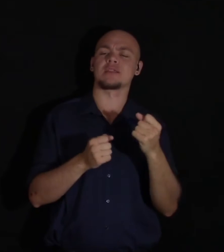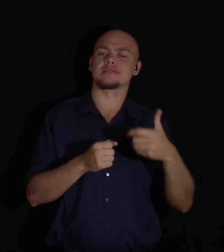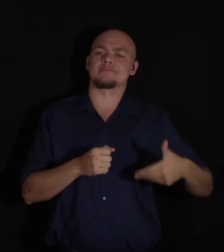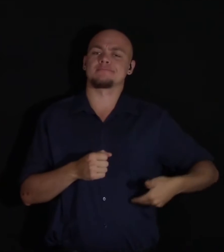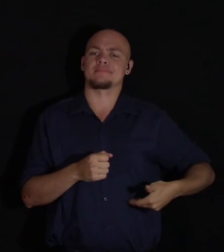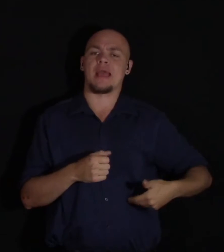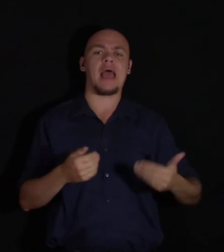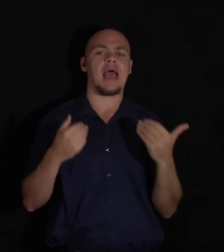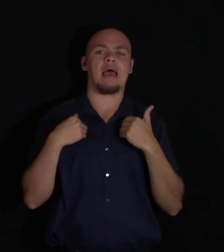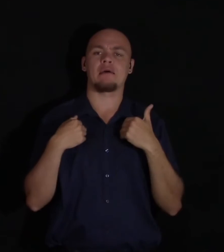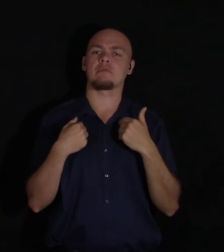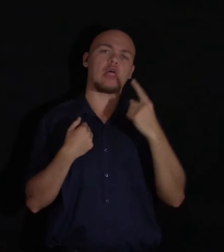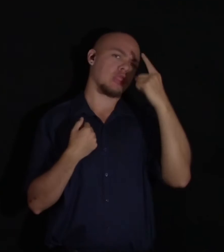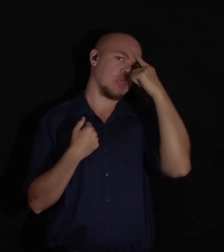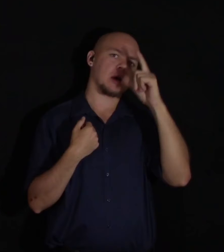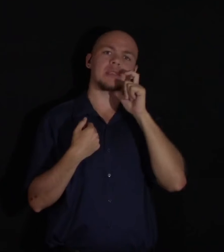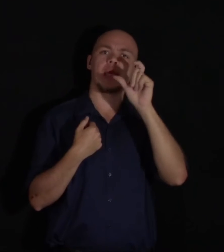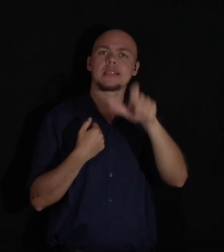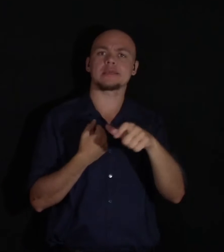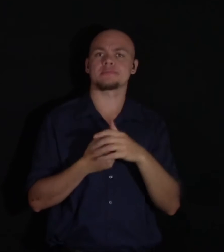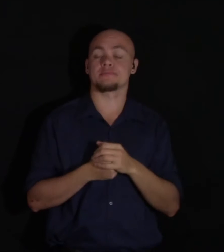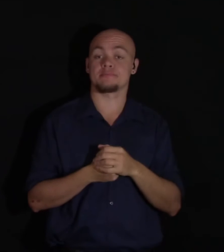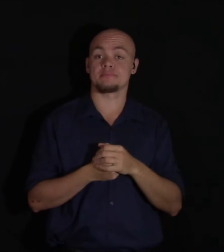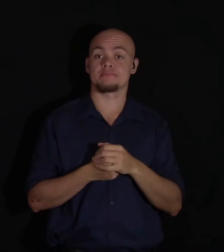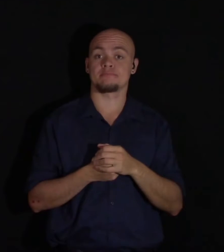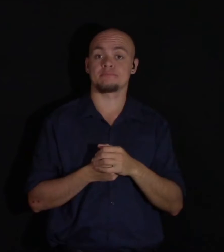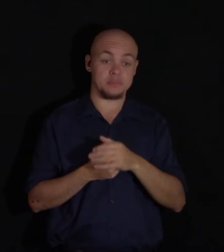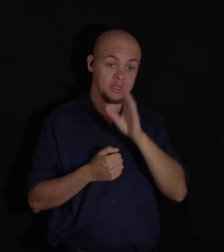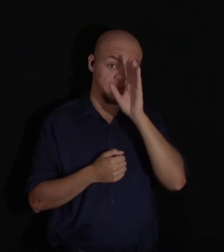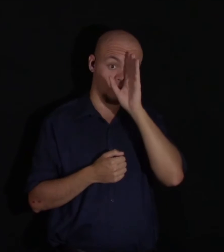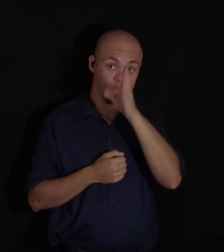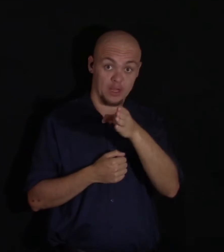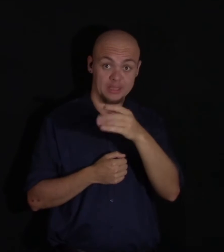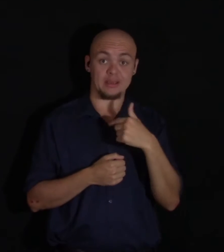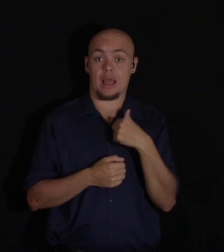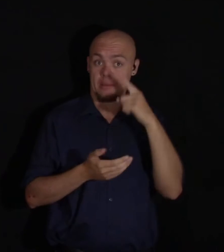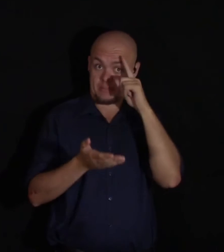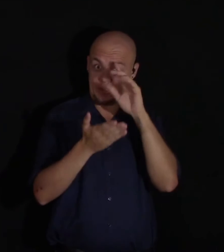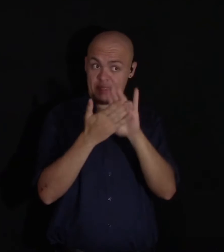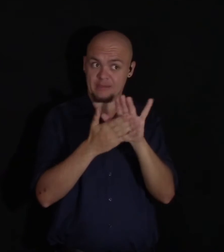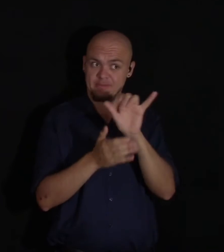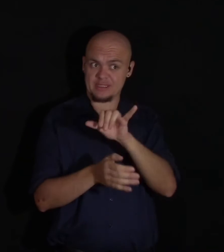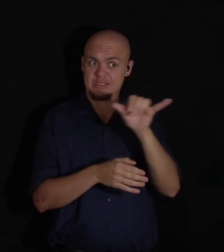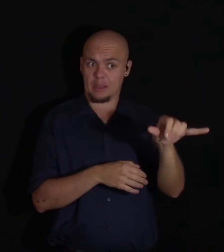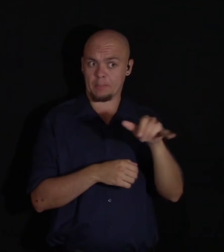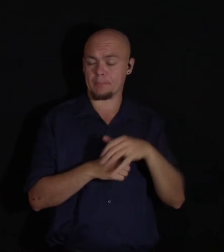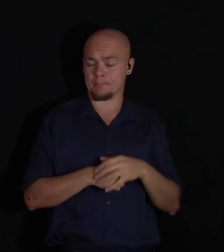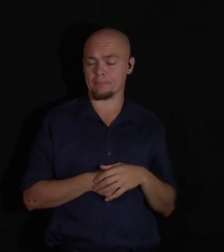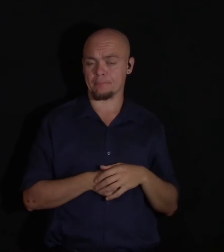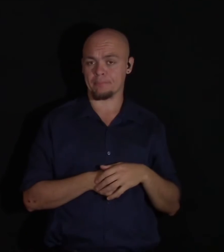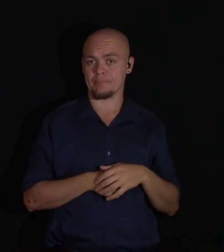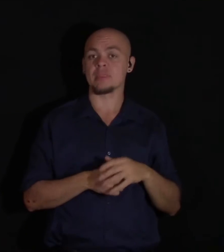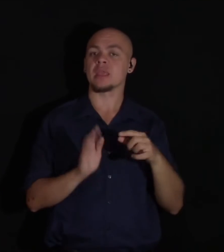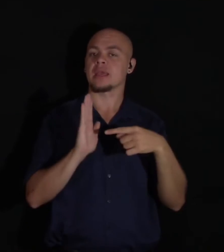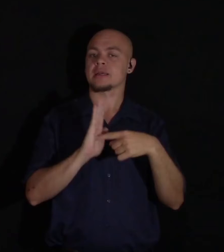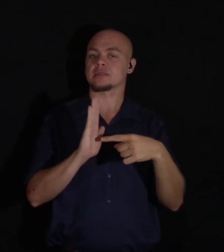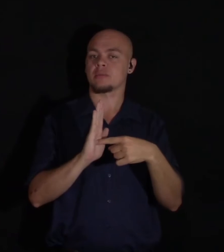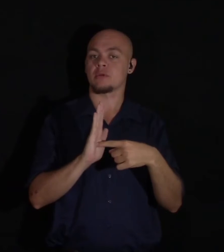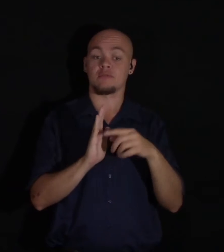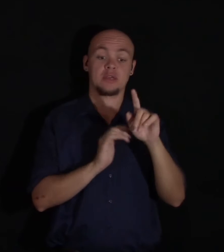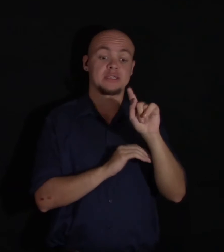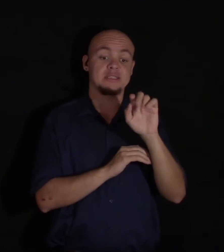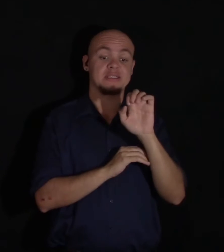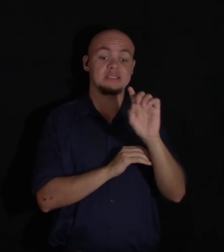that requires no thought. And frankly, so did I. For example, when I first applied for